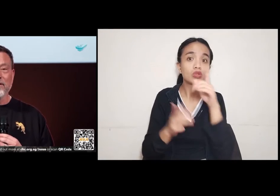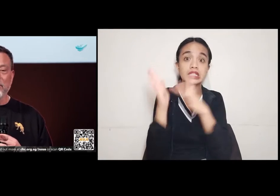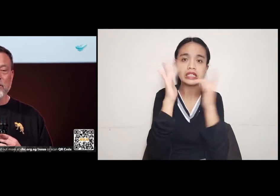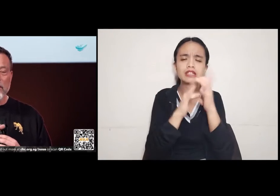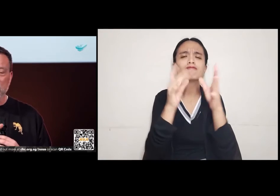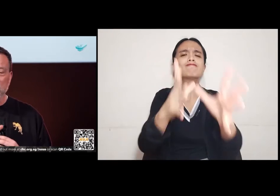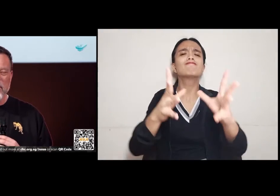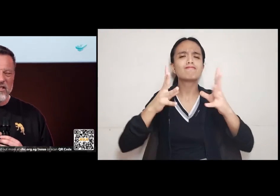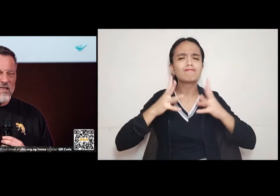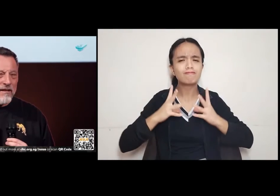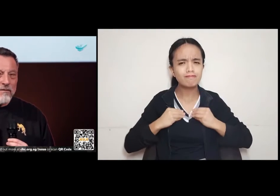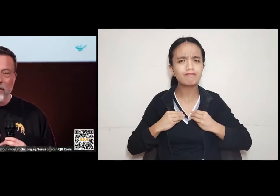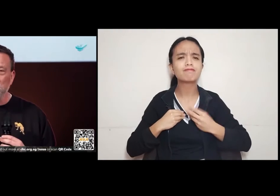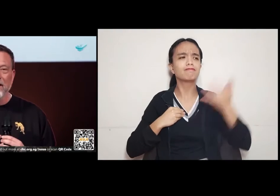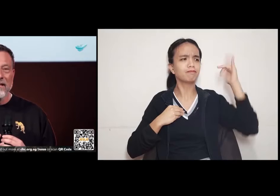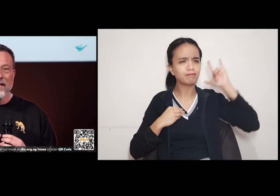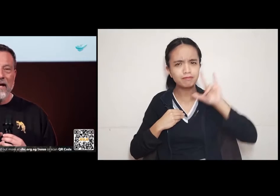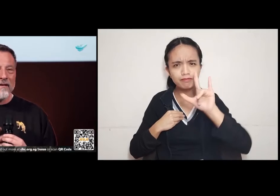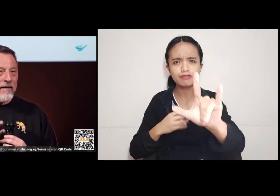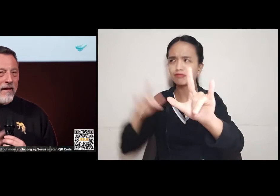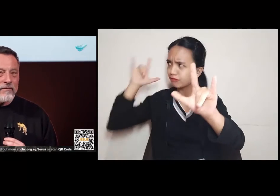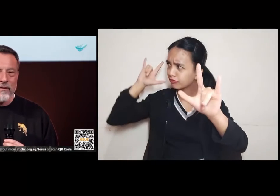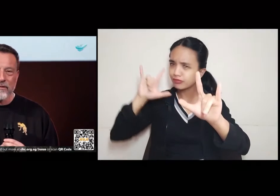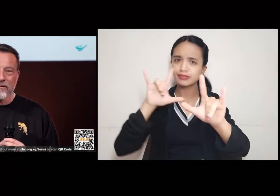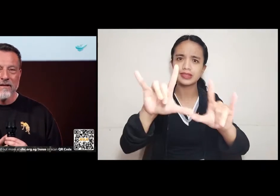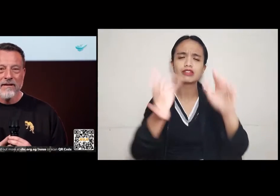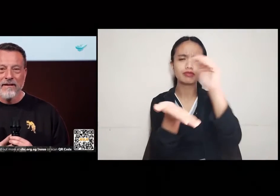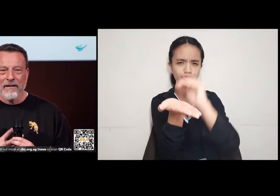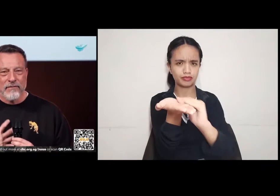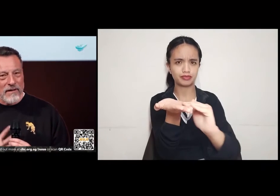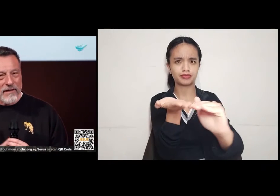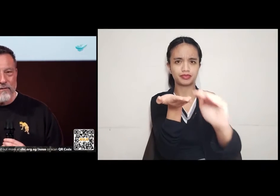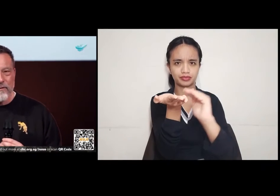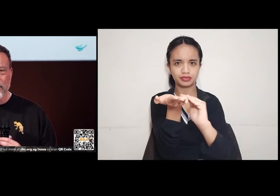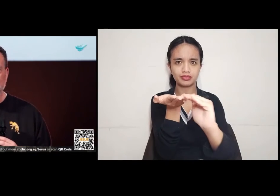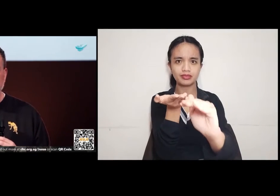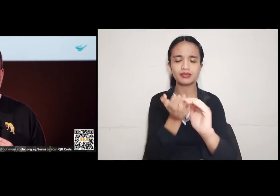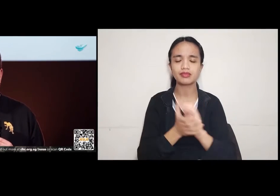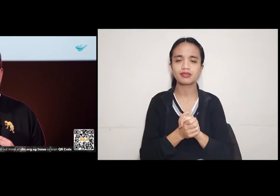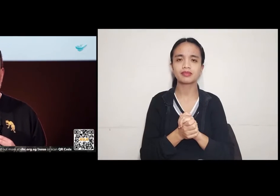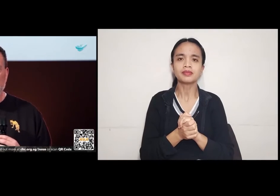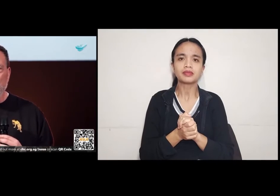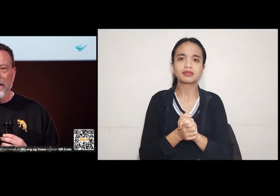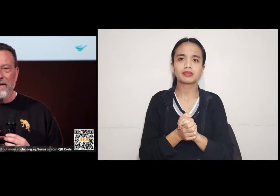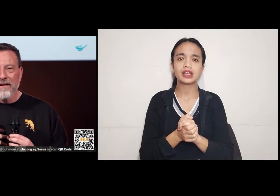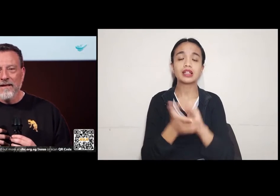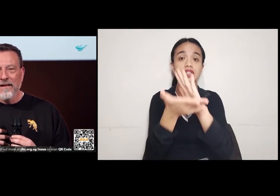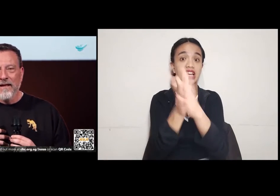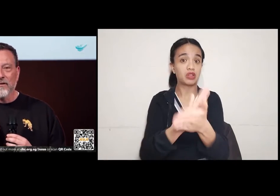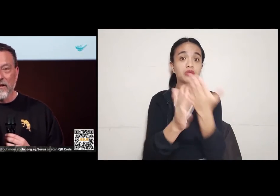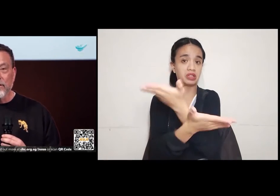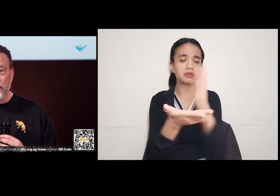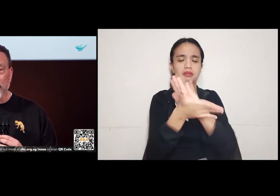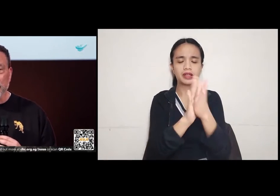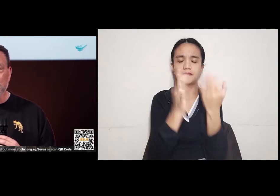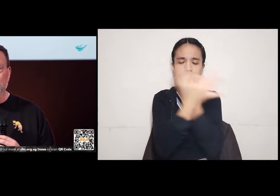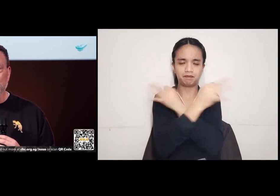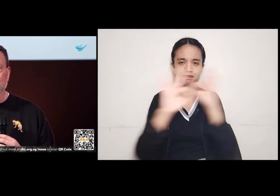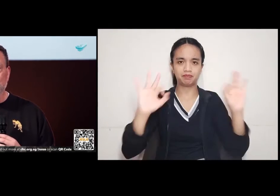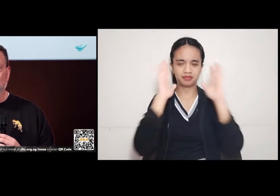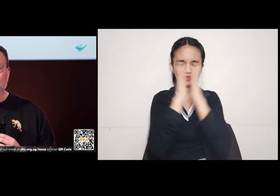surprised, because he's going to receive you and love you and forgive you and set you